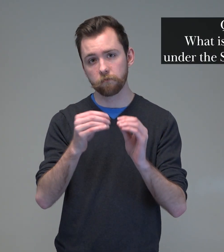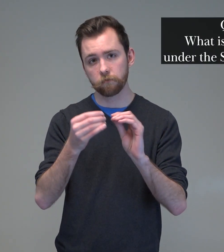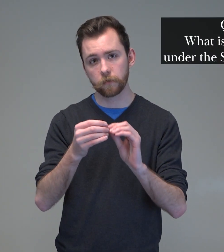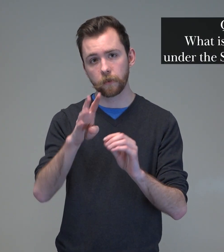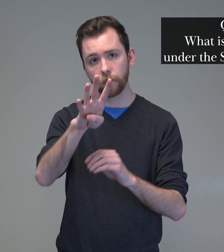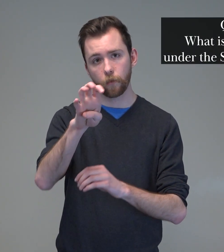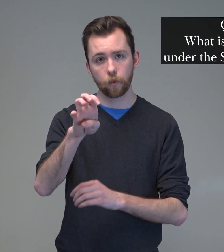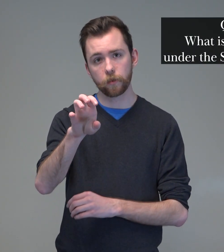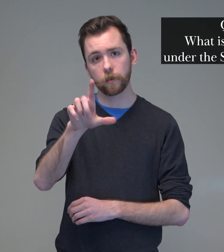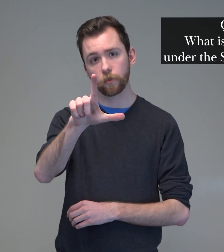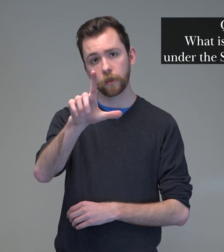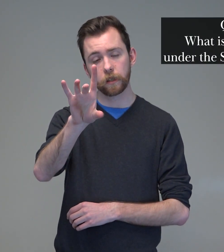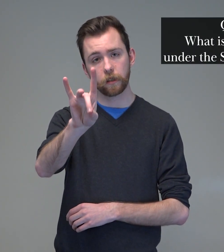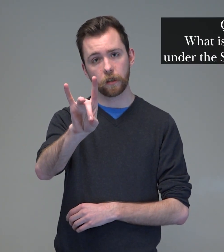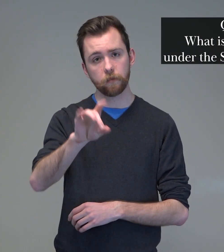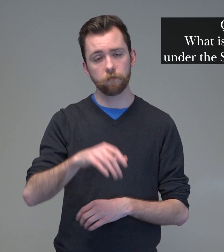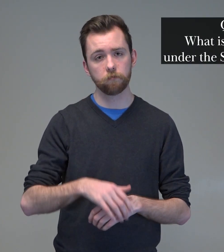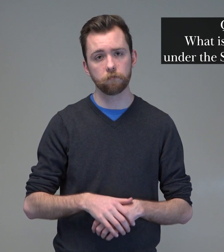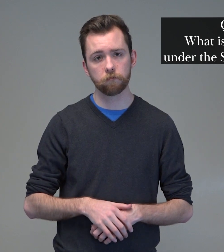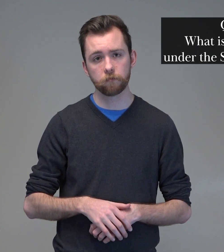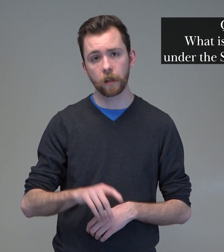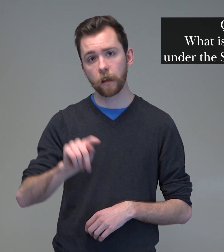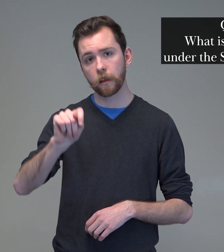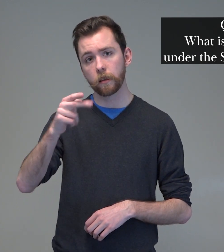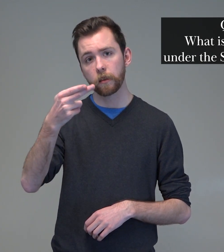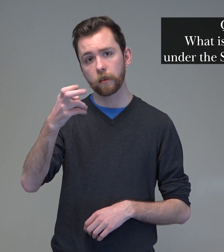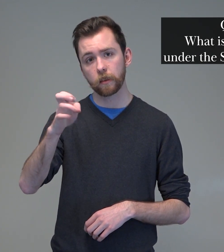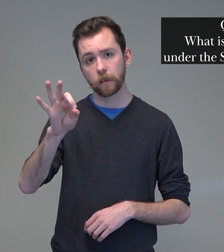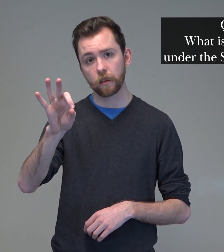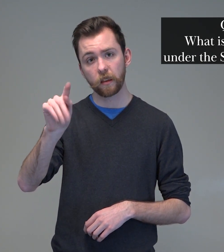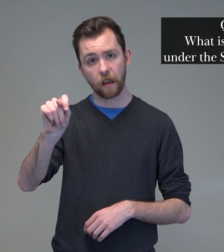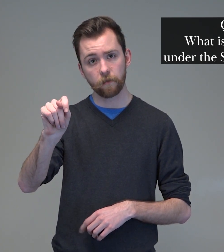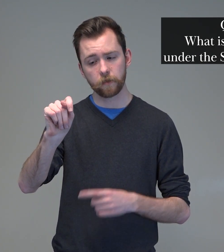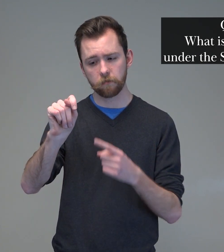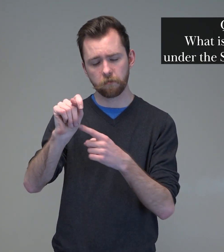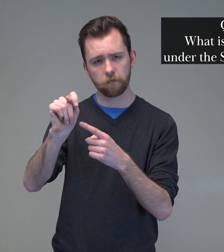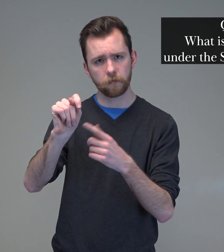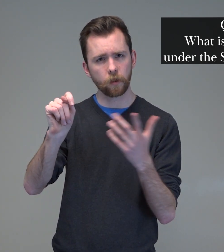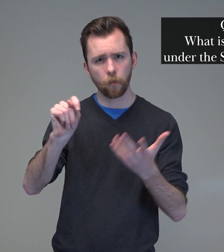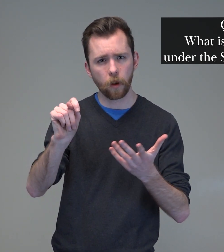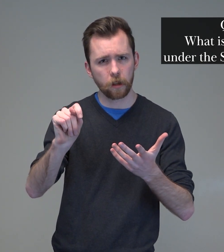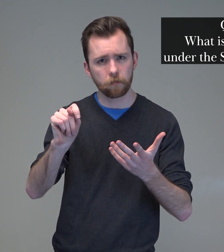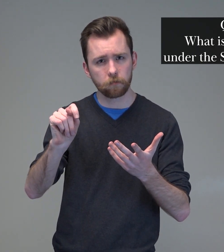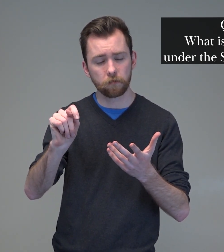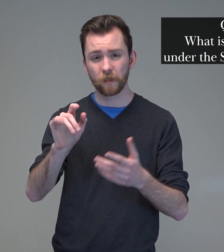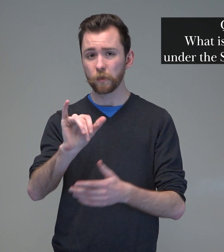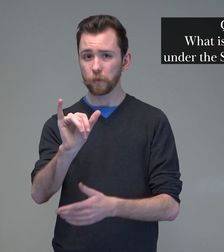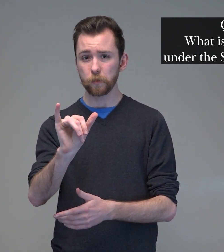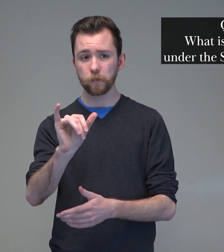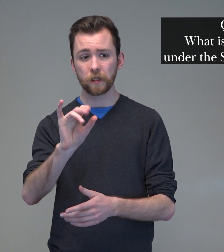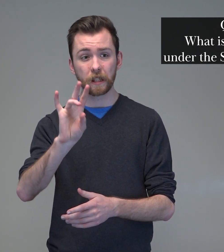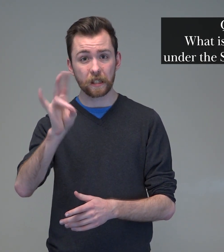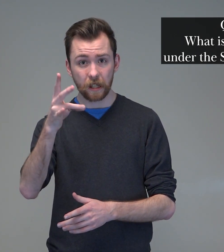Question 428. What is theft and what falls under the Seventh Commandment?